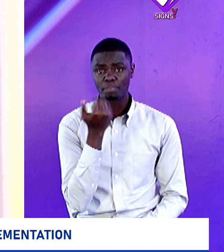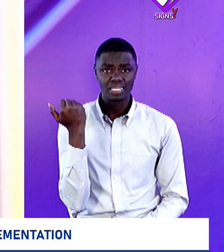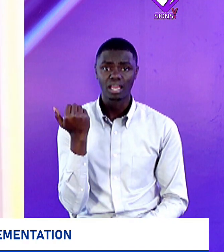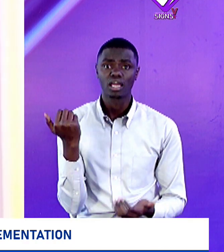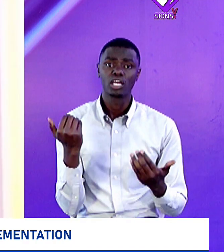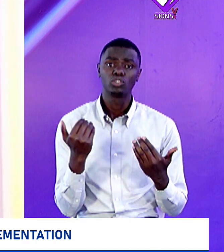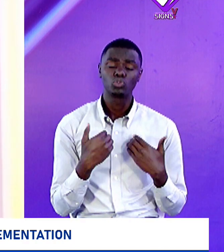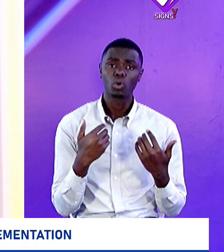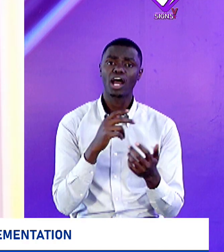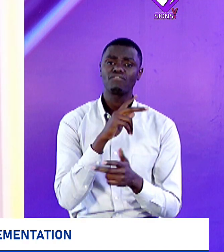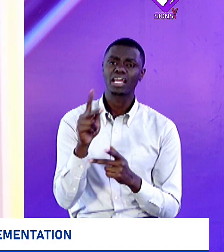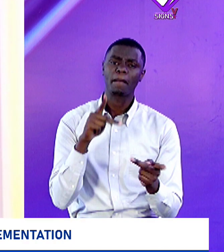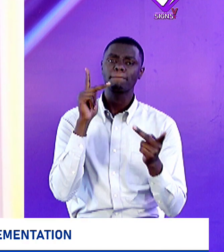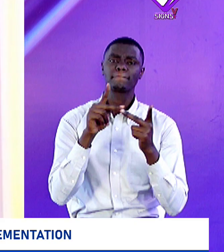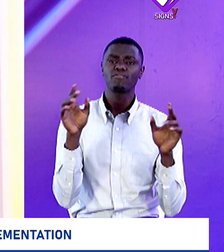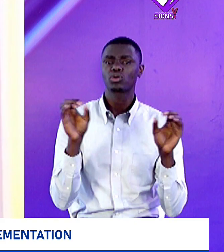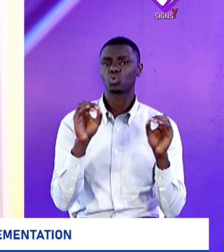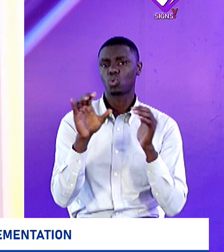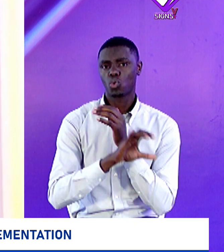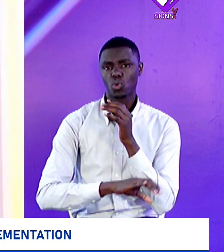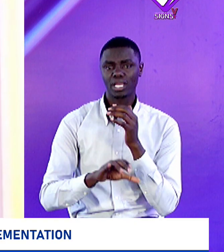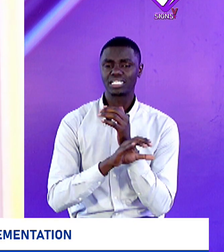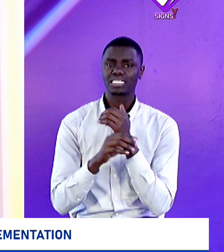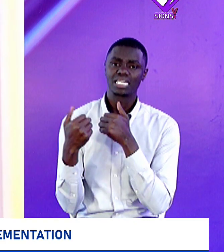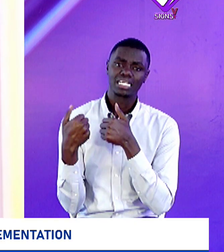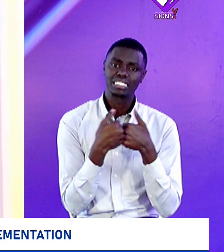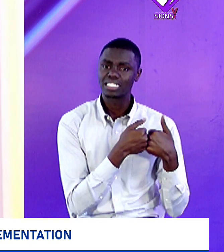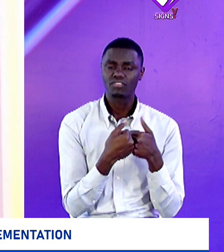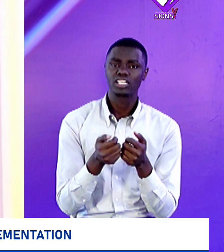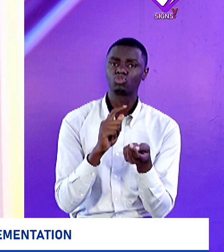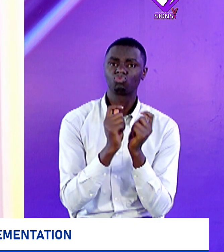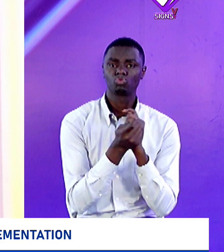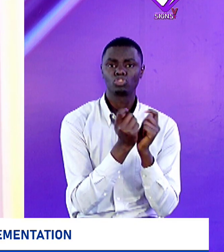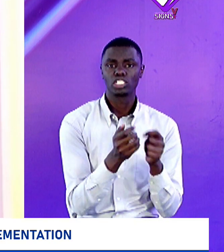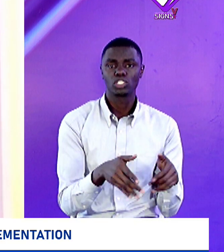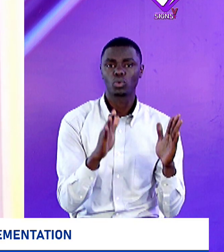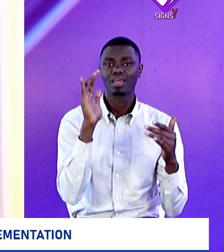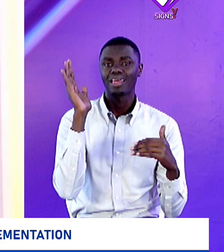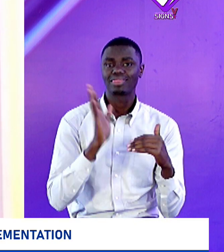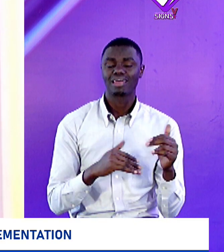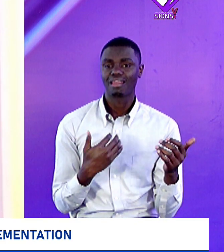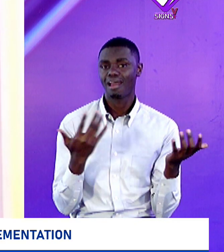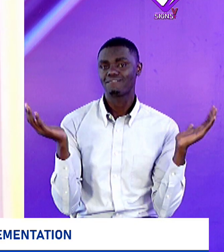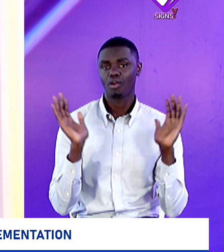an imperfect country that is struggling to mend its ways than to have a collapsed one.